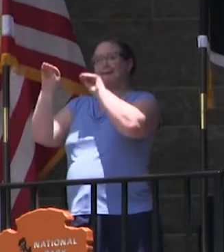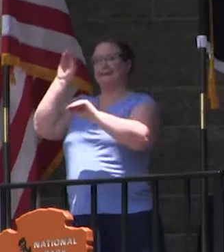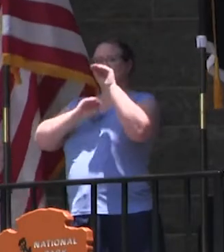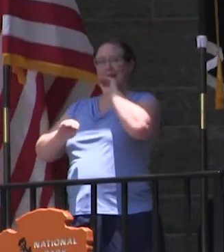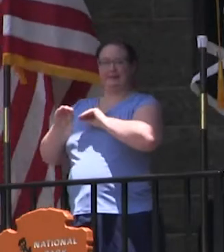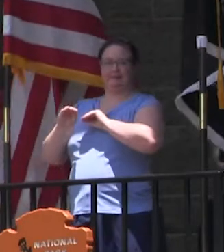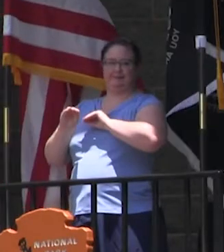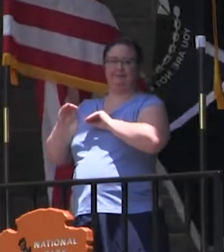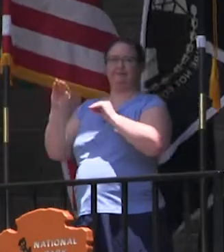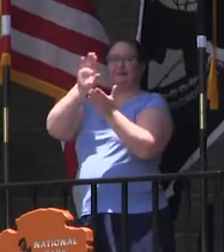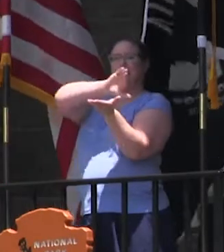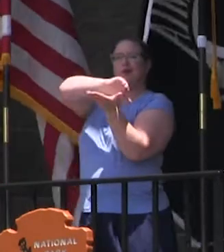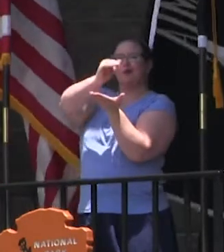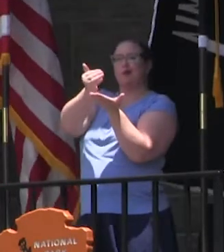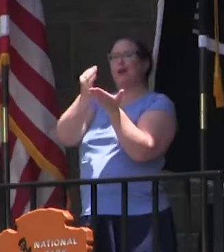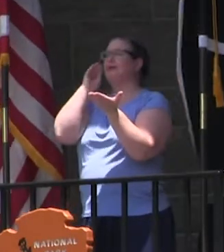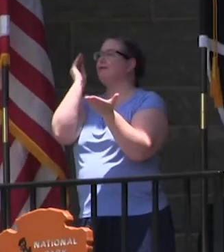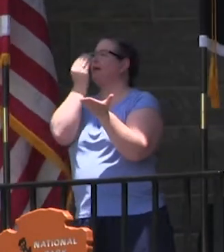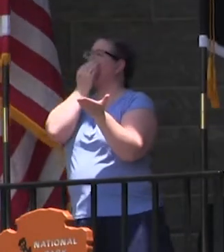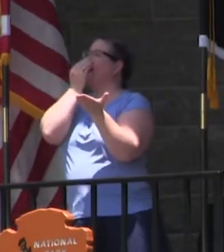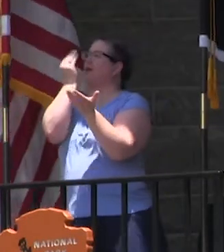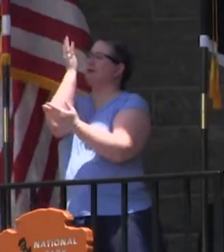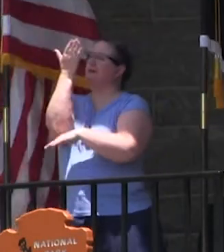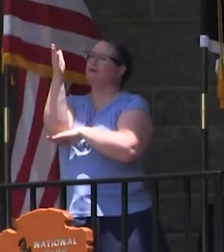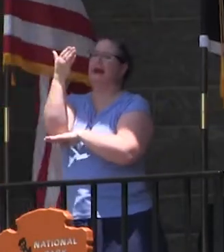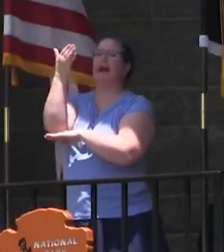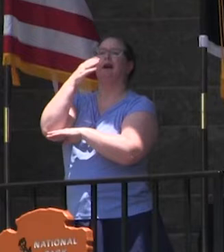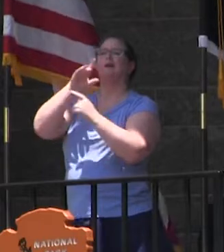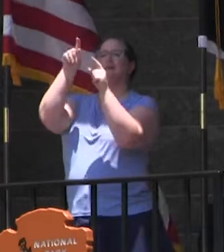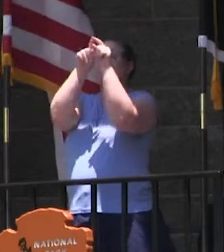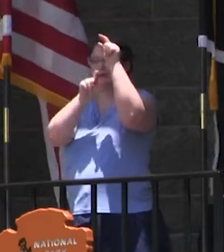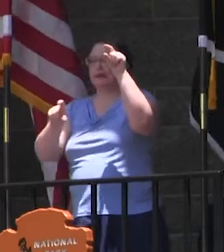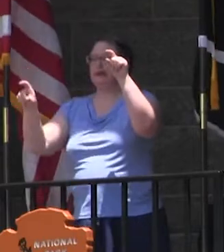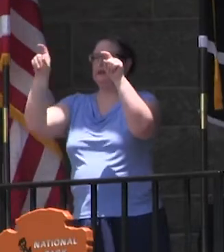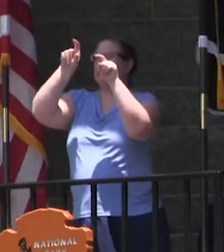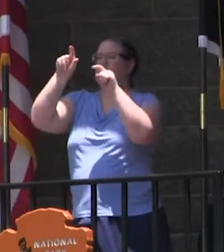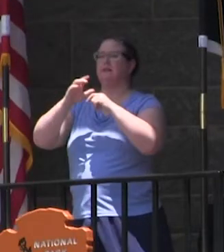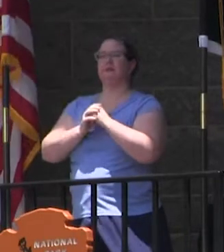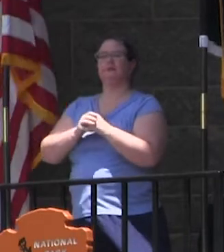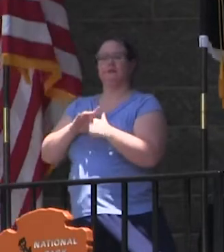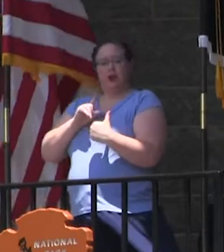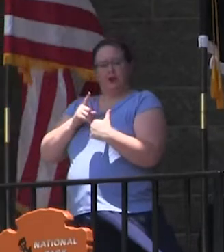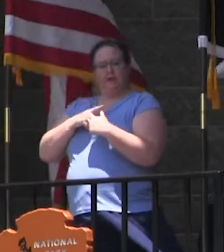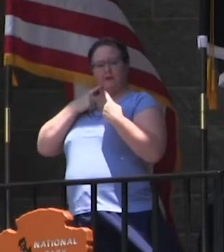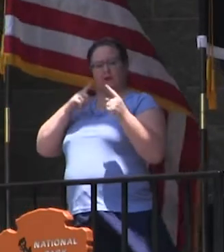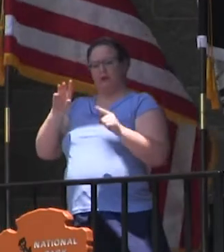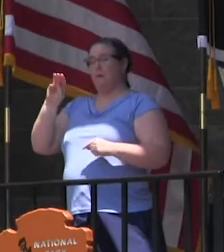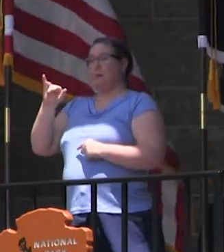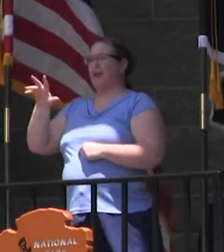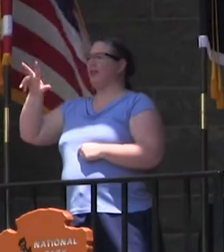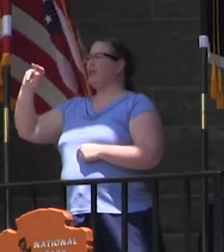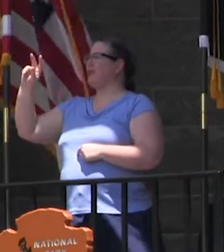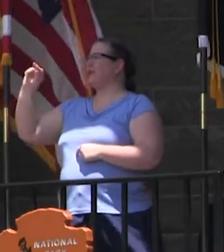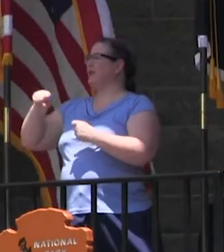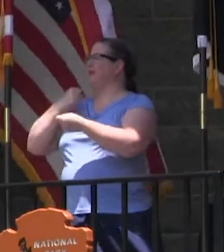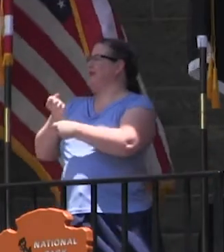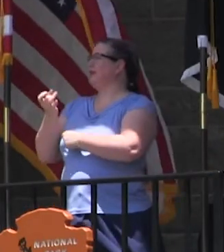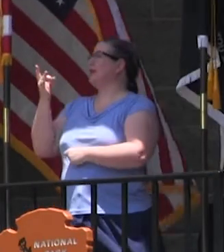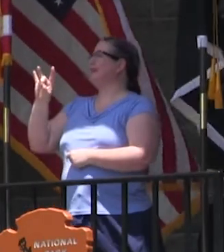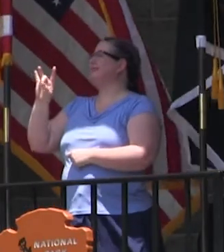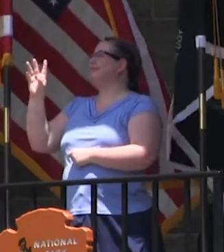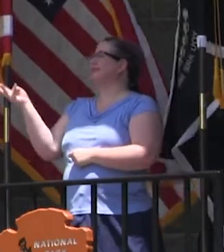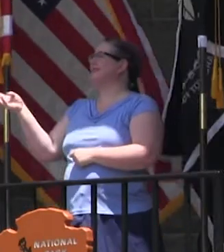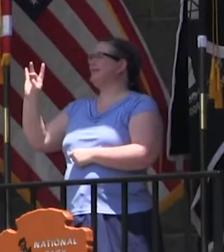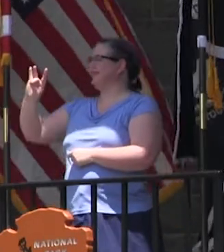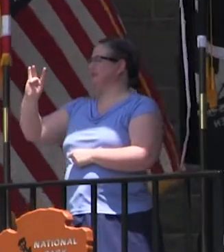with flowers, wreaths, and flags. It was first widely observed on May 30th,